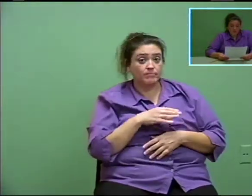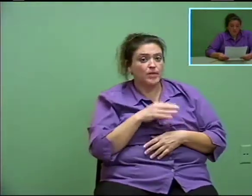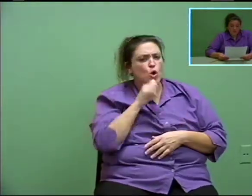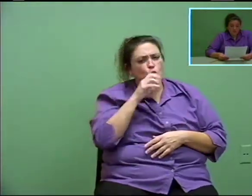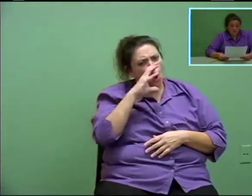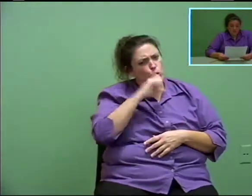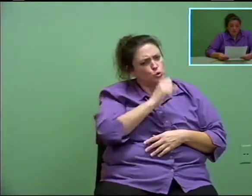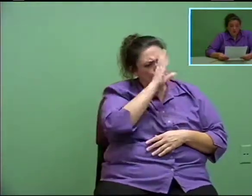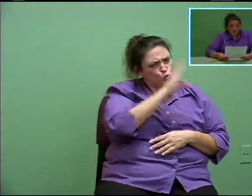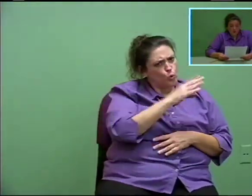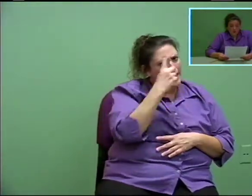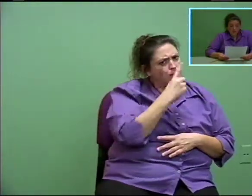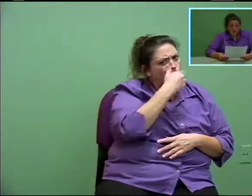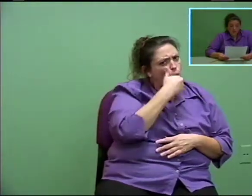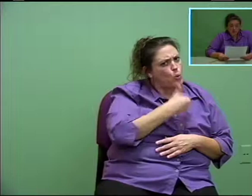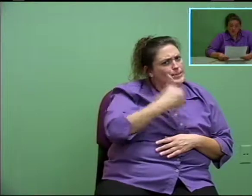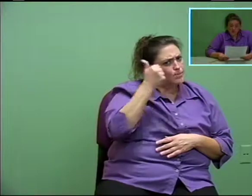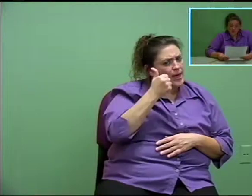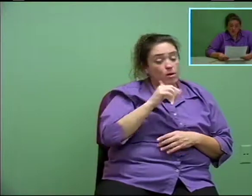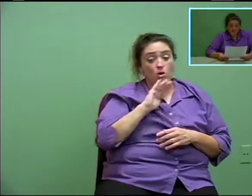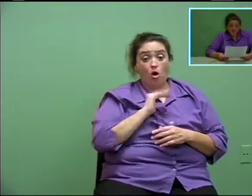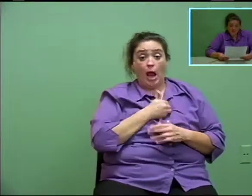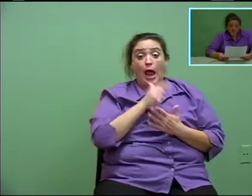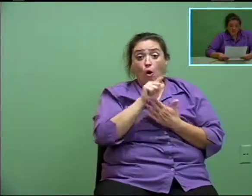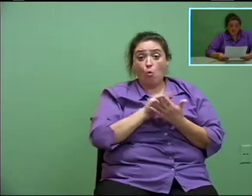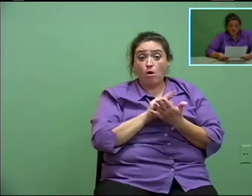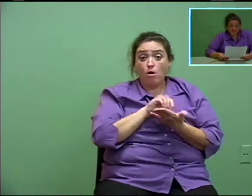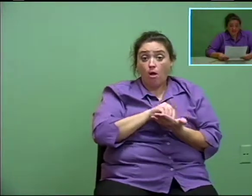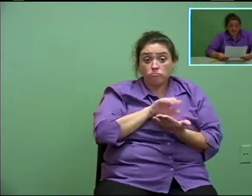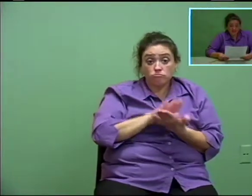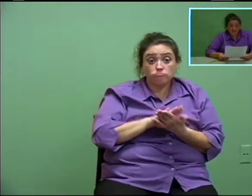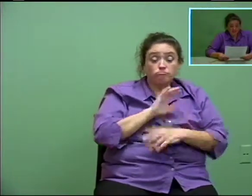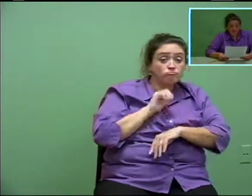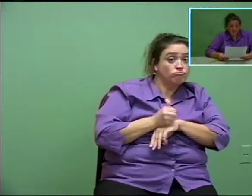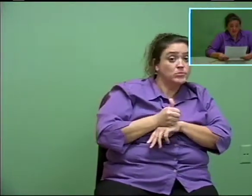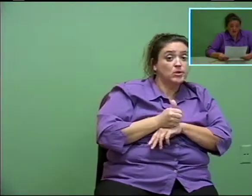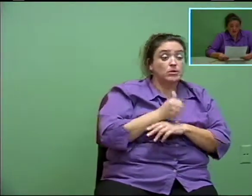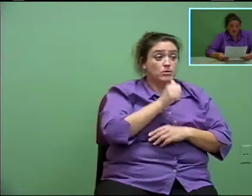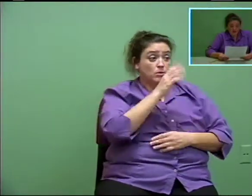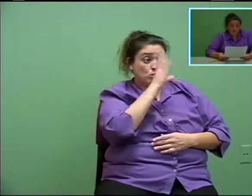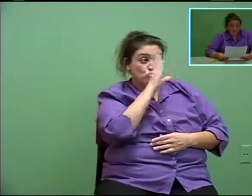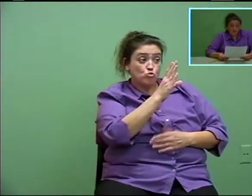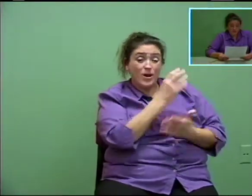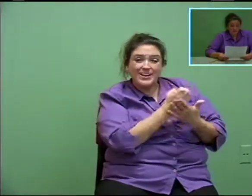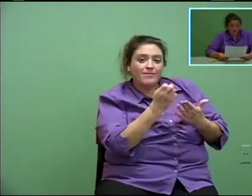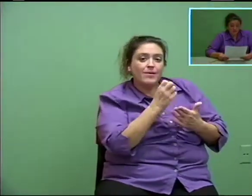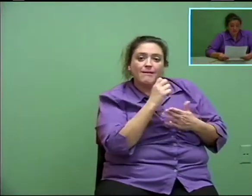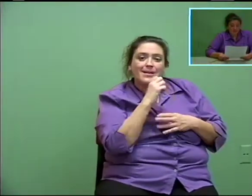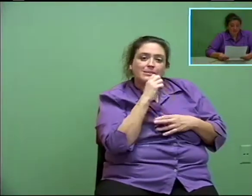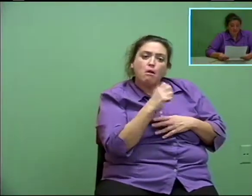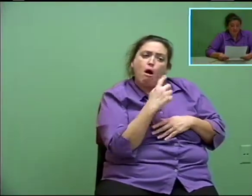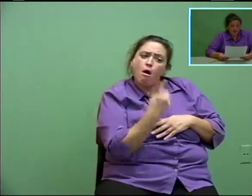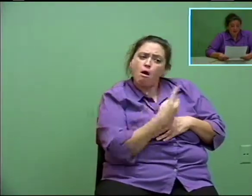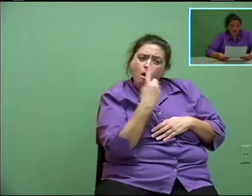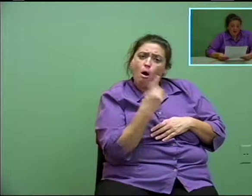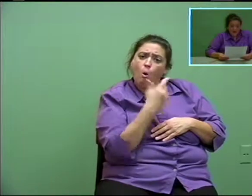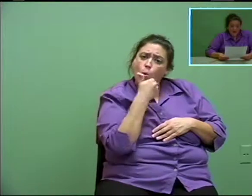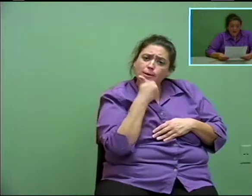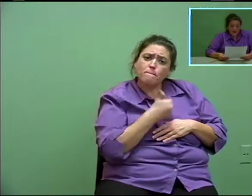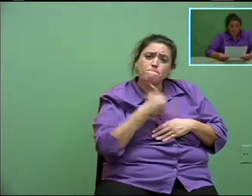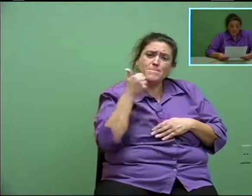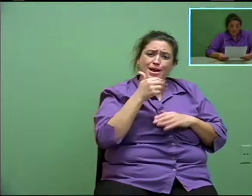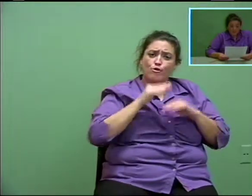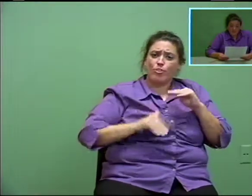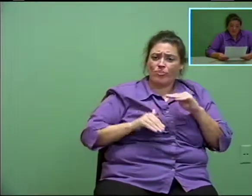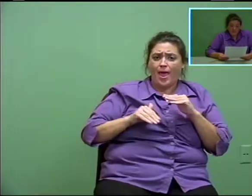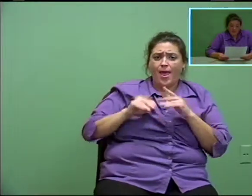circumstantial evidence. According to our laws, direct evidence is not necessarily better than circumstantial evidence.